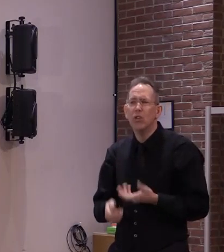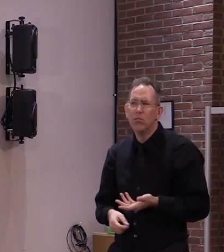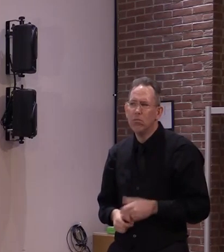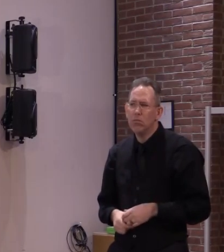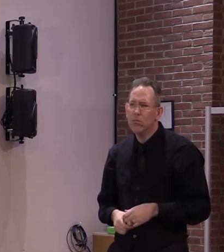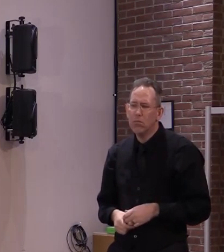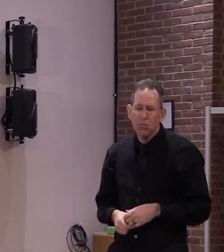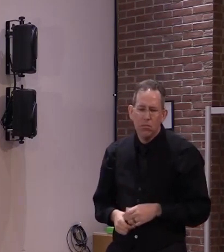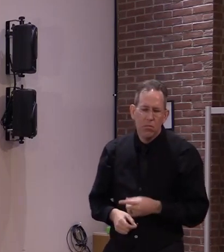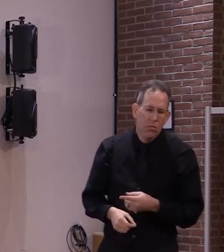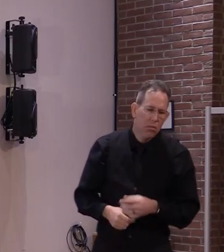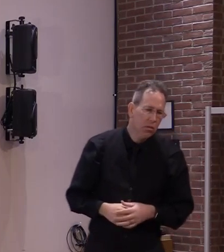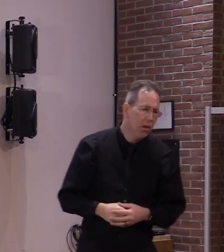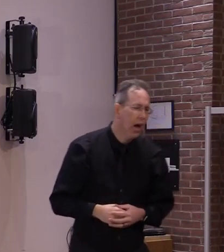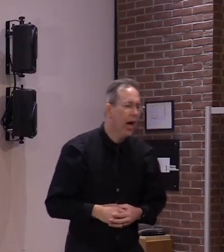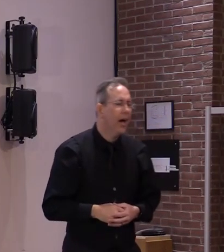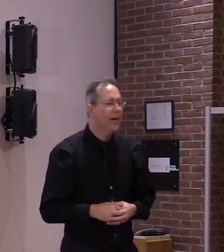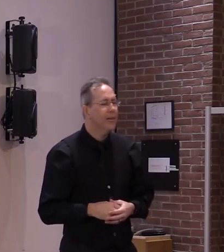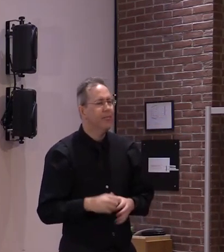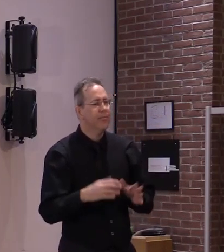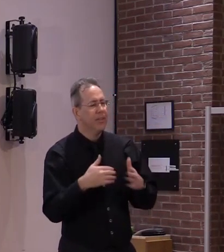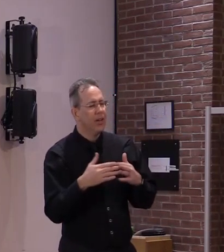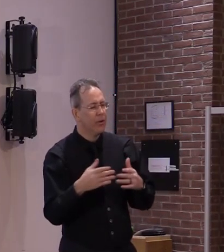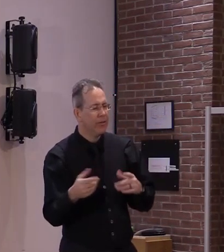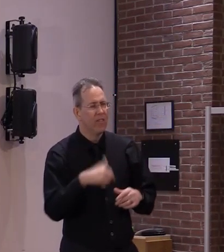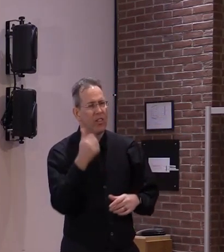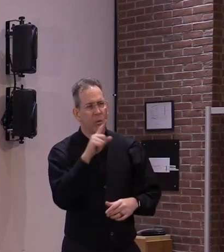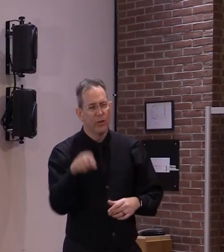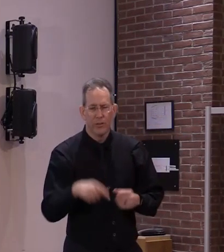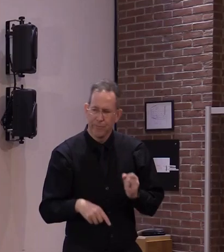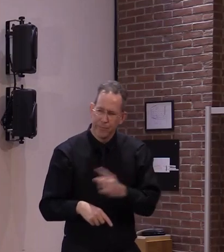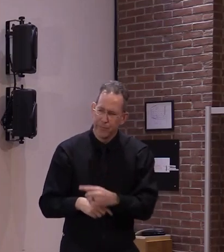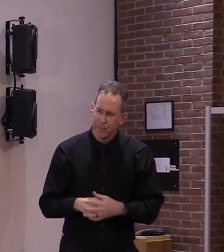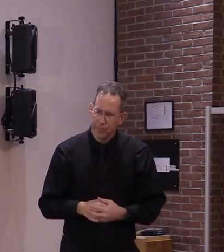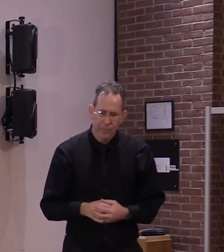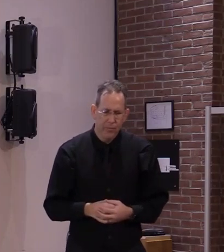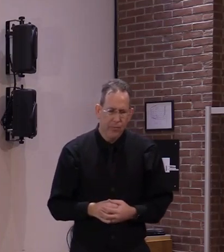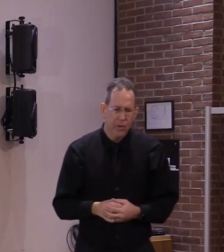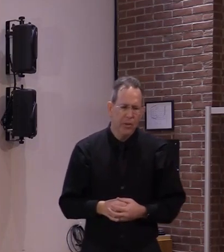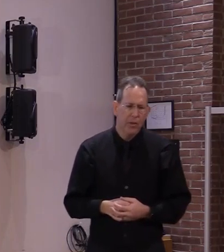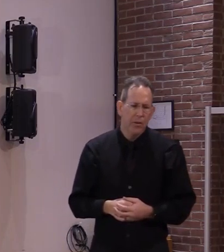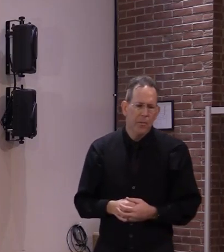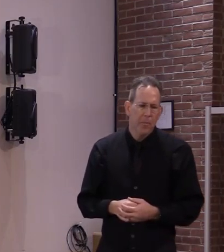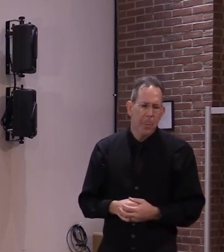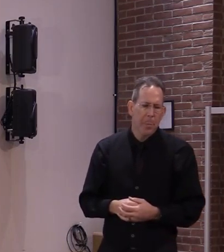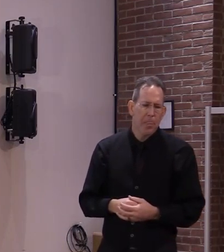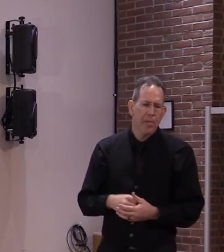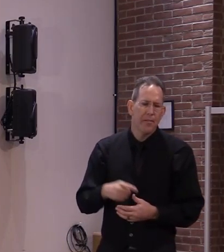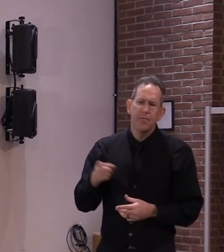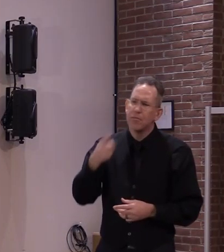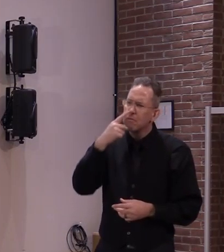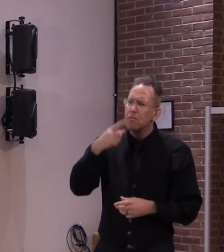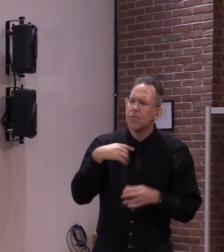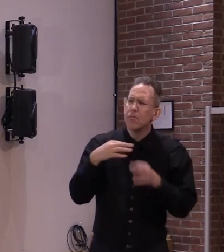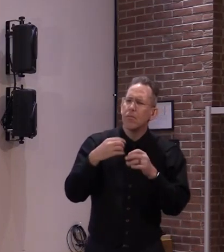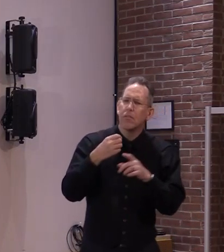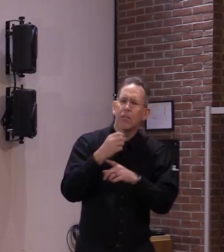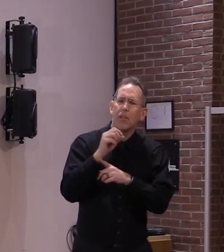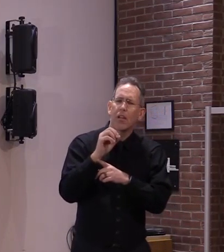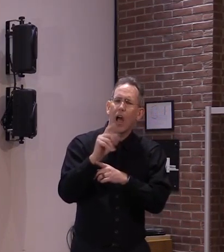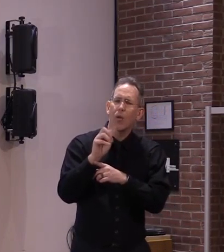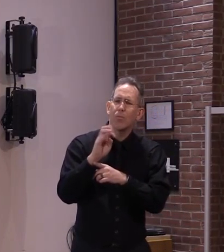we're still looking for the list of outbreaks, but I'm told that at least around the Franklin County area, there's a number of cases that